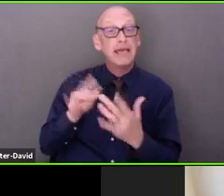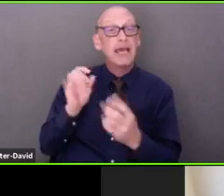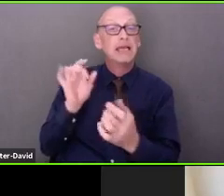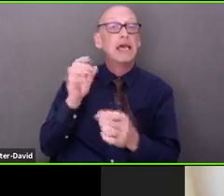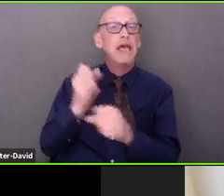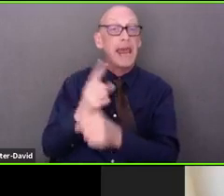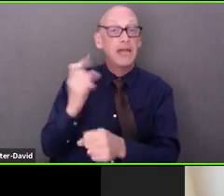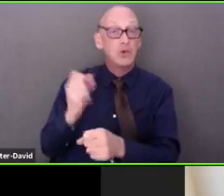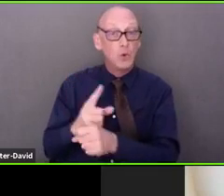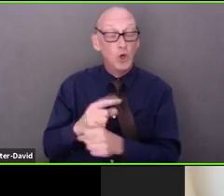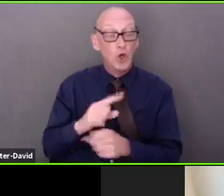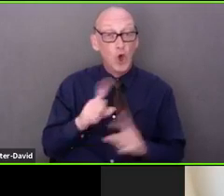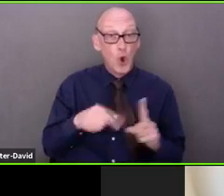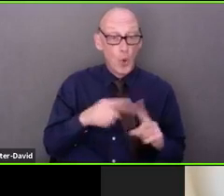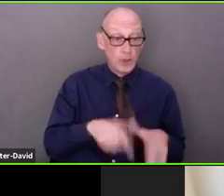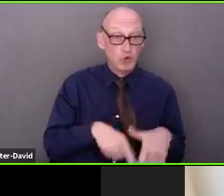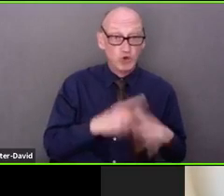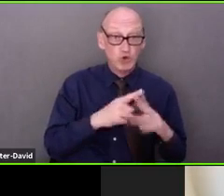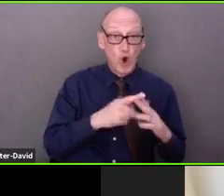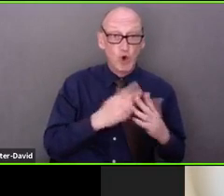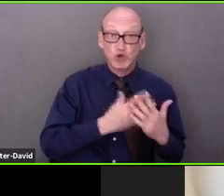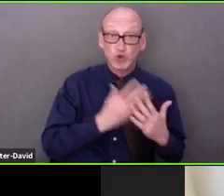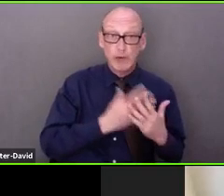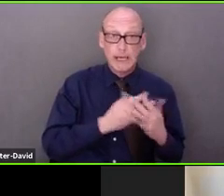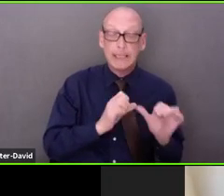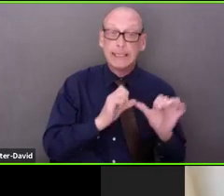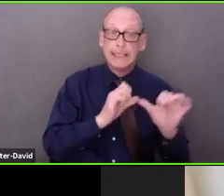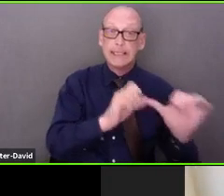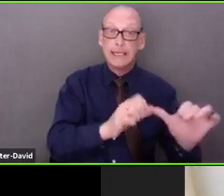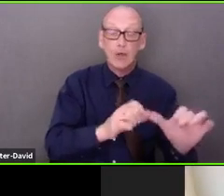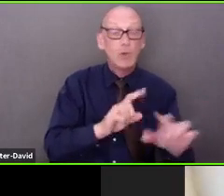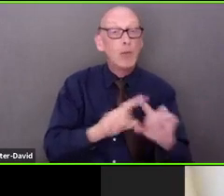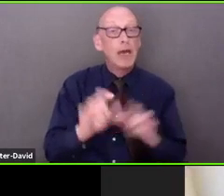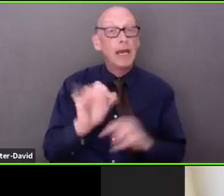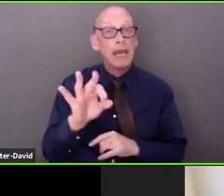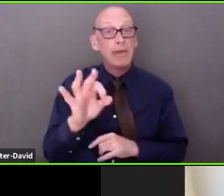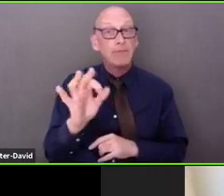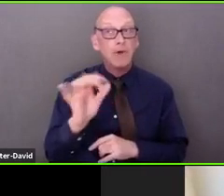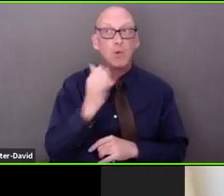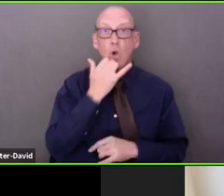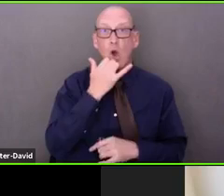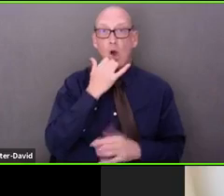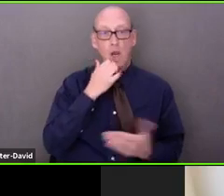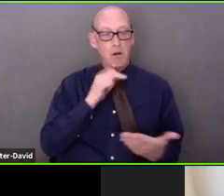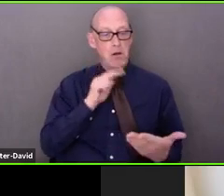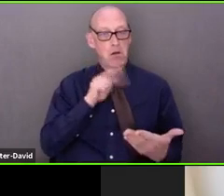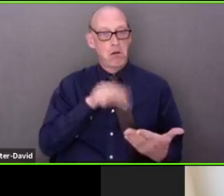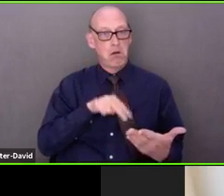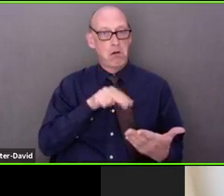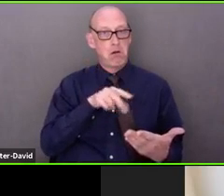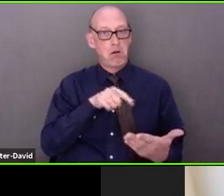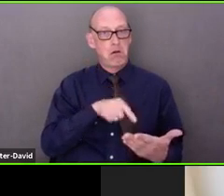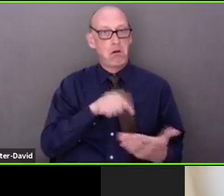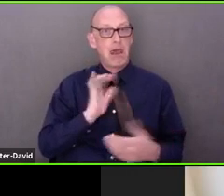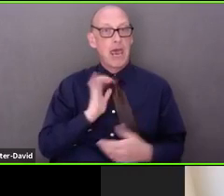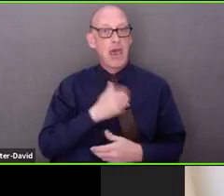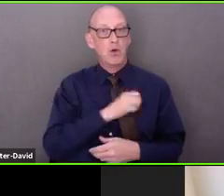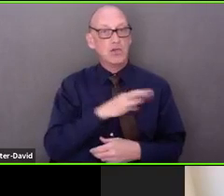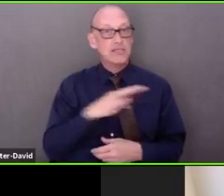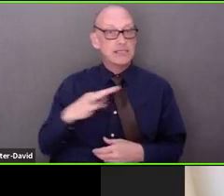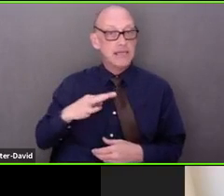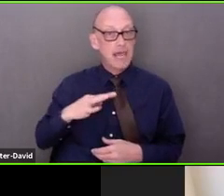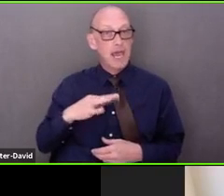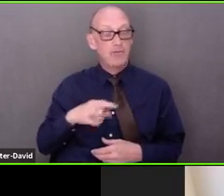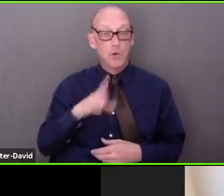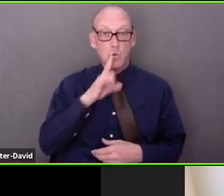want you to continue them. But if for any reason there is an abnormal reading, our staff really